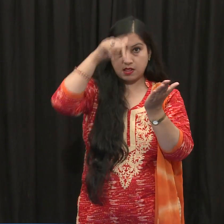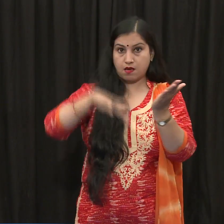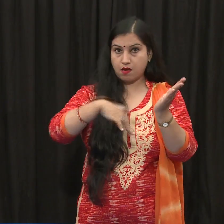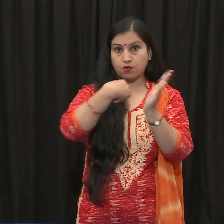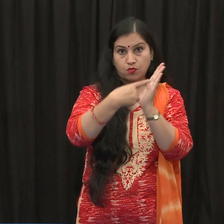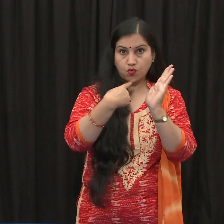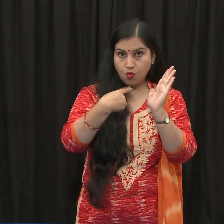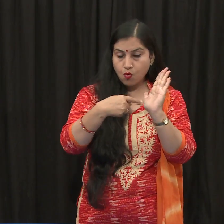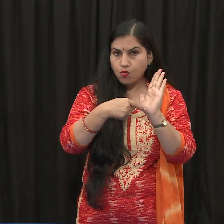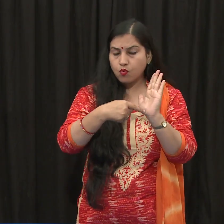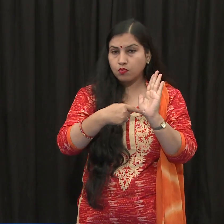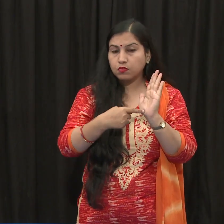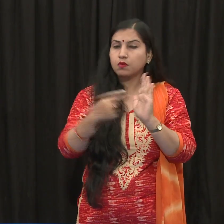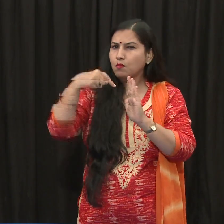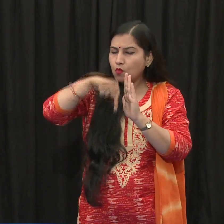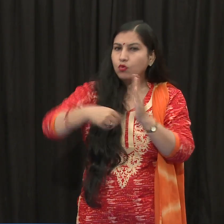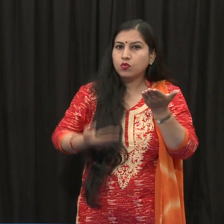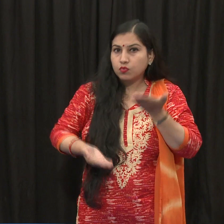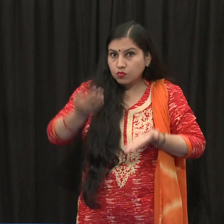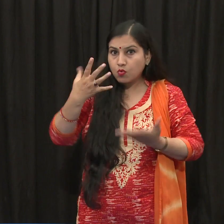details, you can visit our website